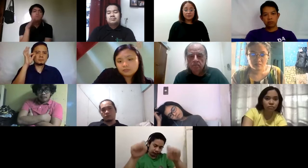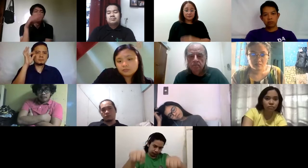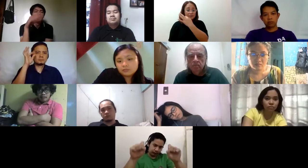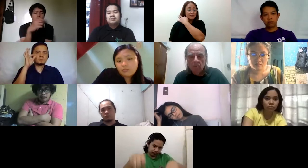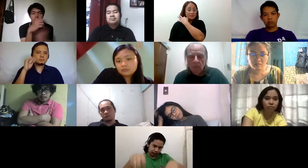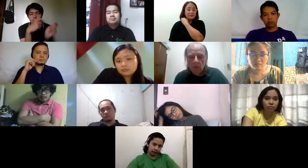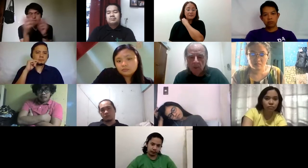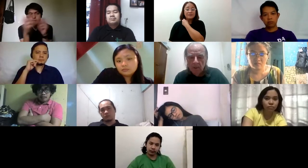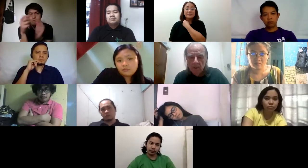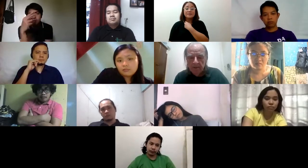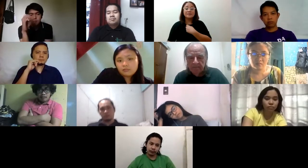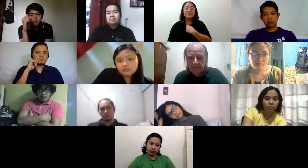Okay,